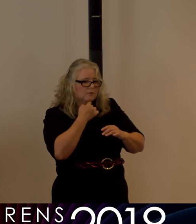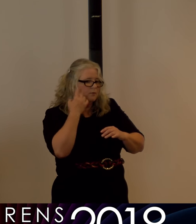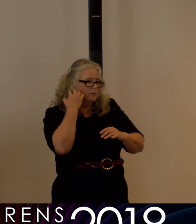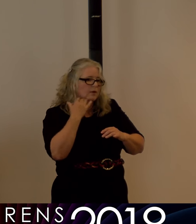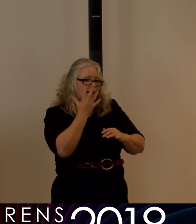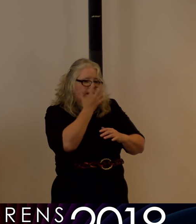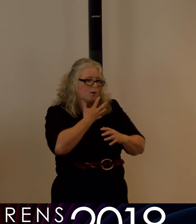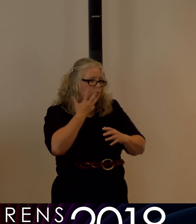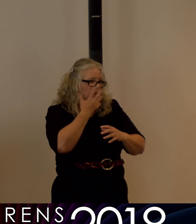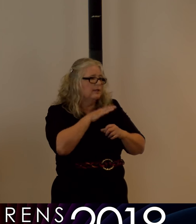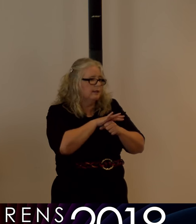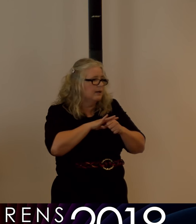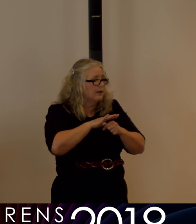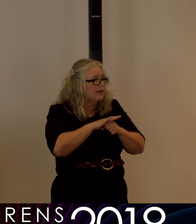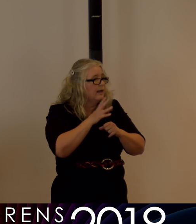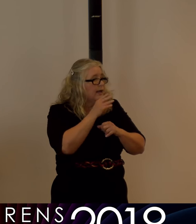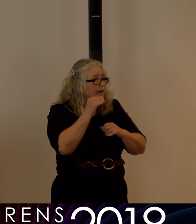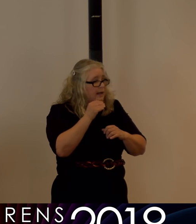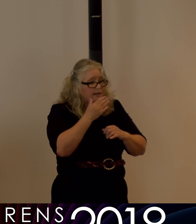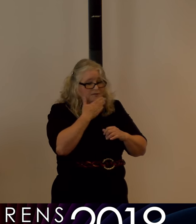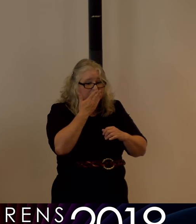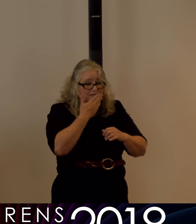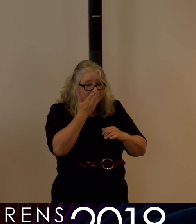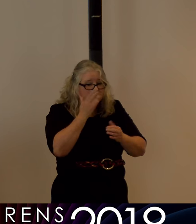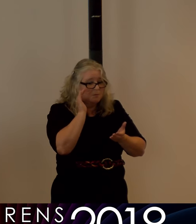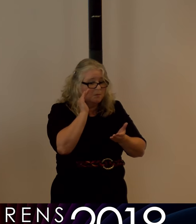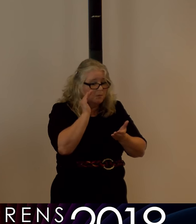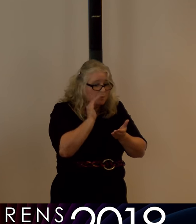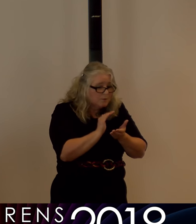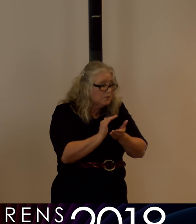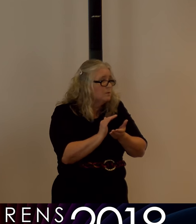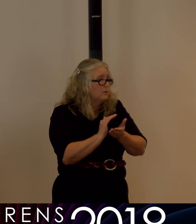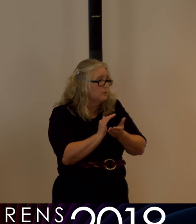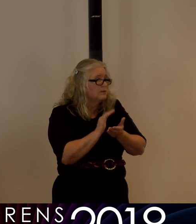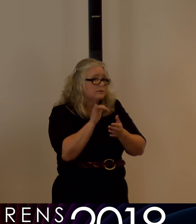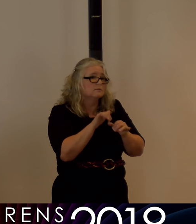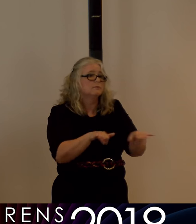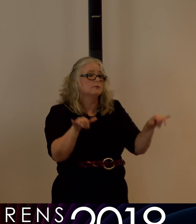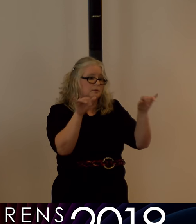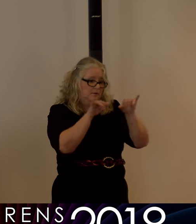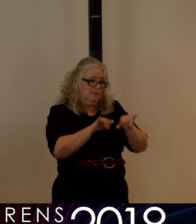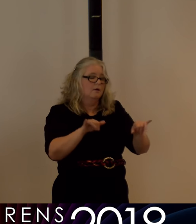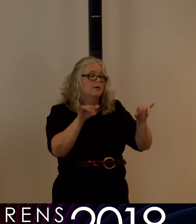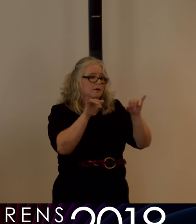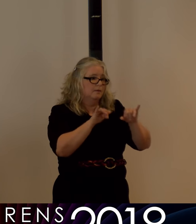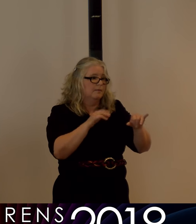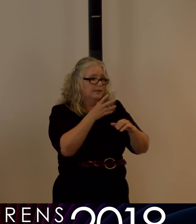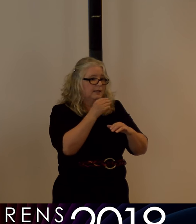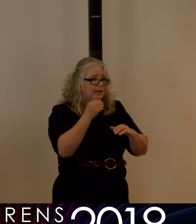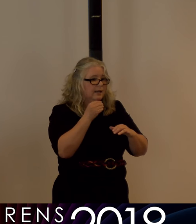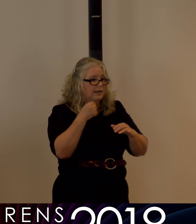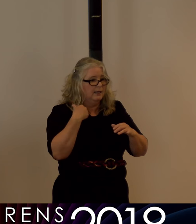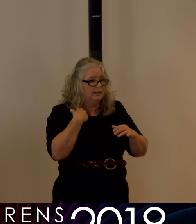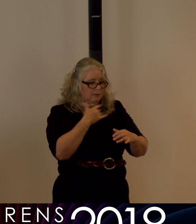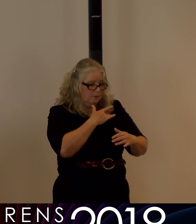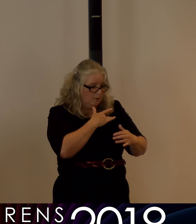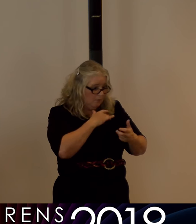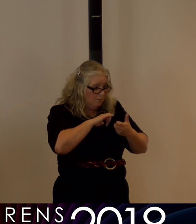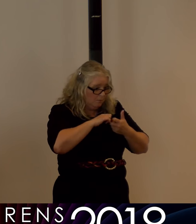Anosmia, or reduced sense of smell, is extremely common. Genital hypoplasia, congenital heart